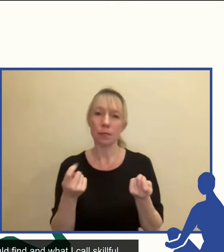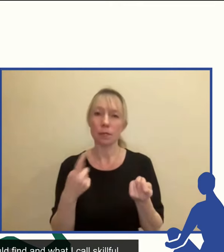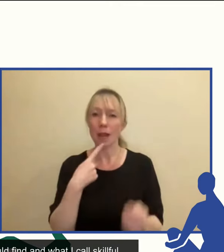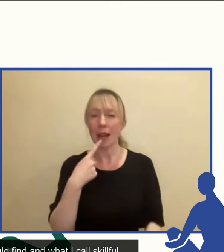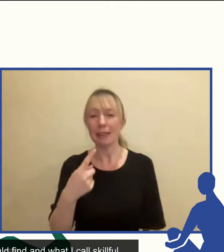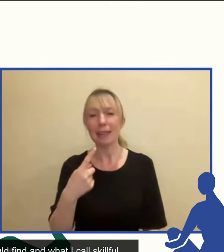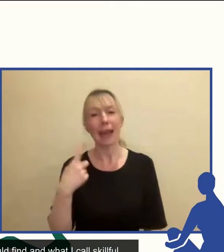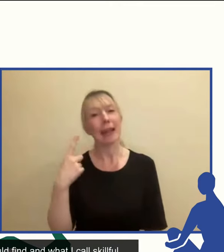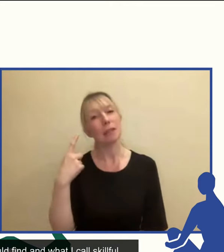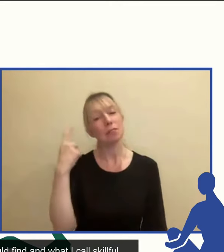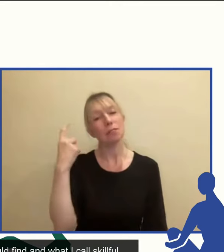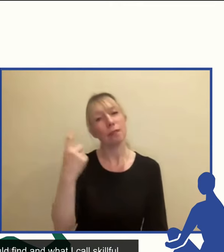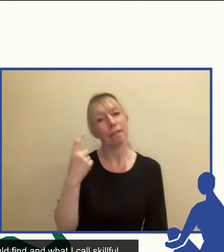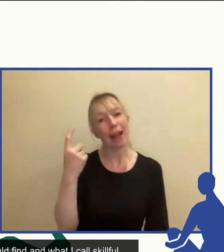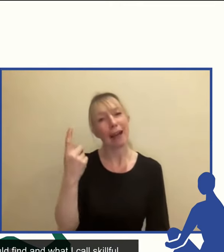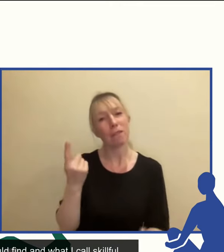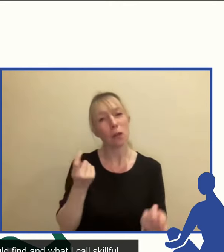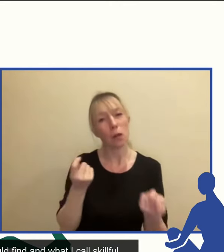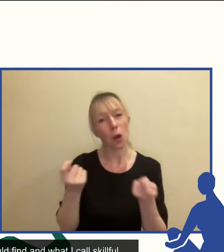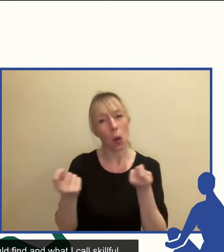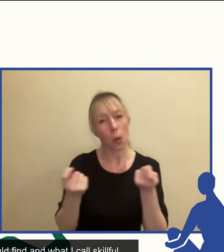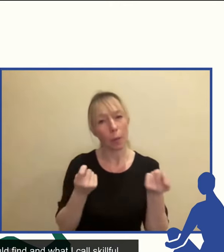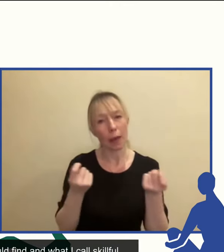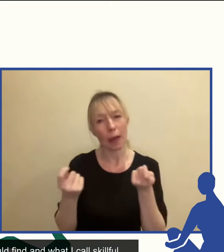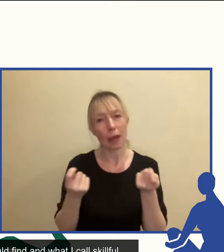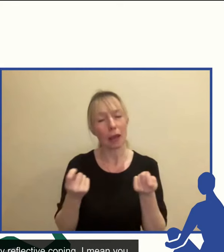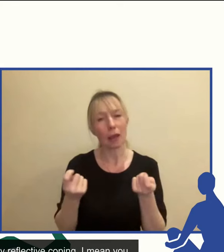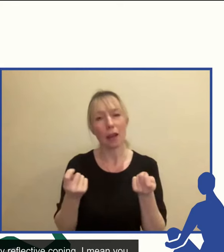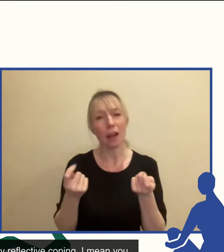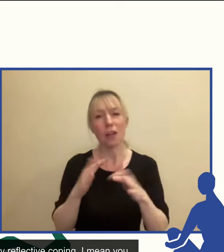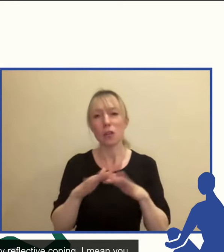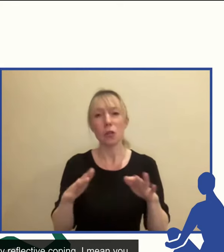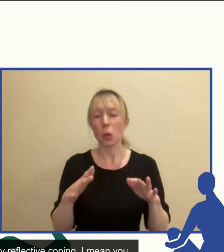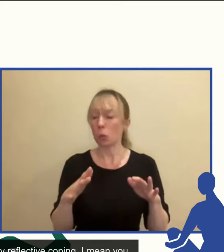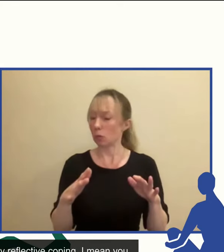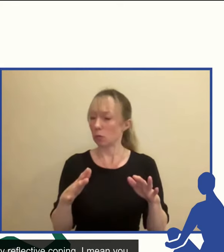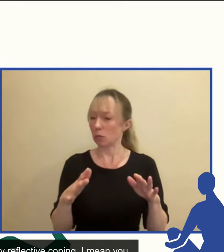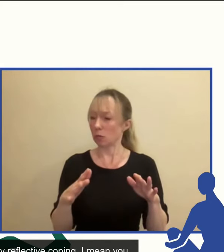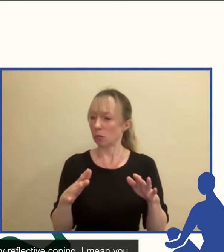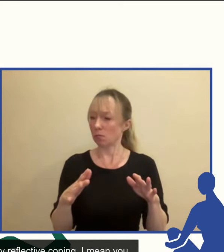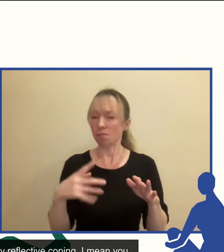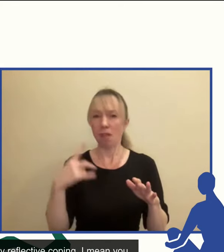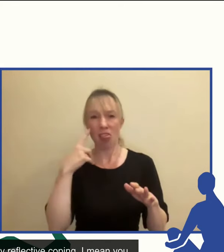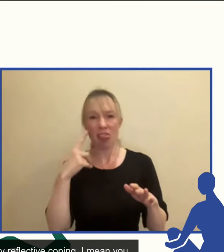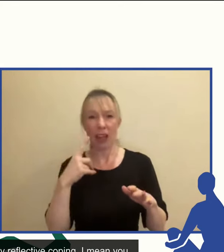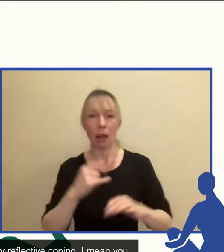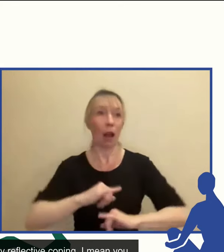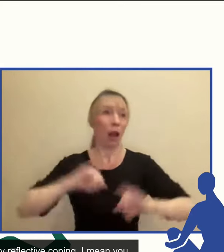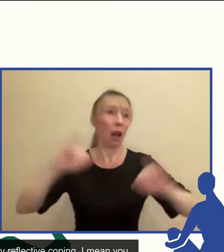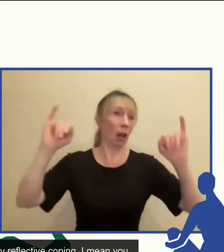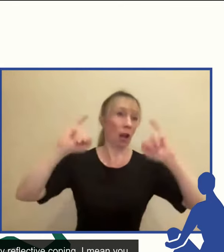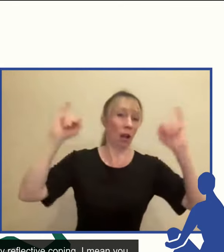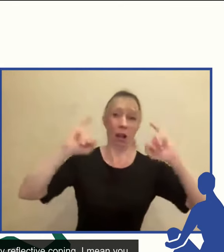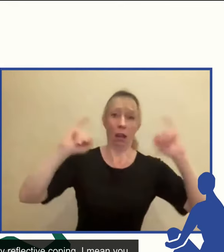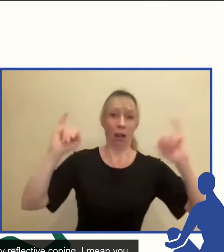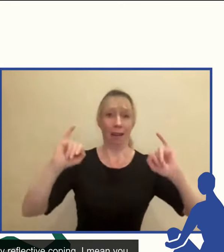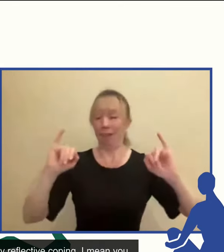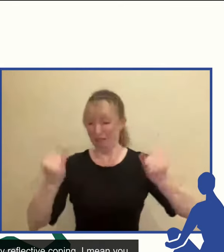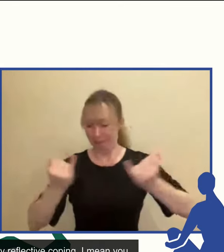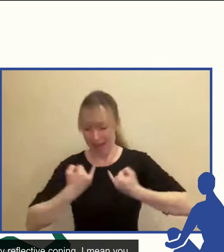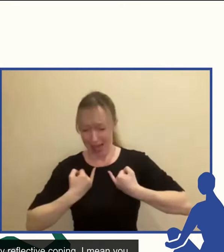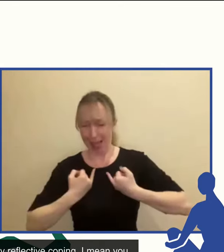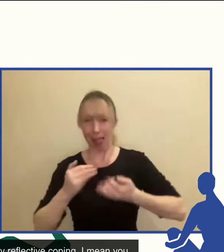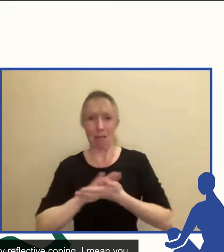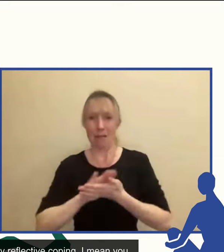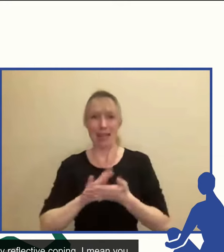mean you don't treat your ill health as some catastrophe that's descended upon you and